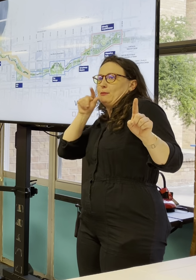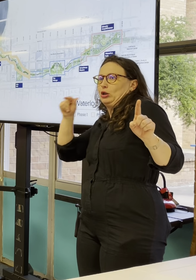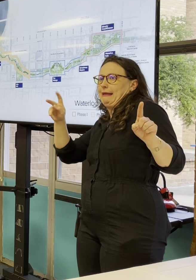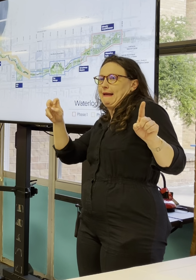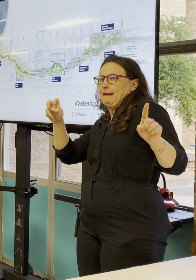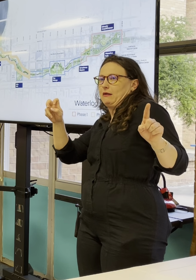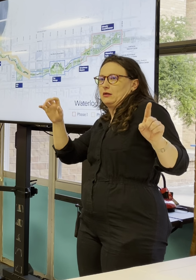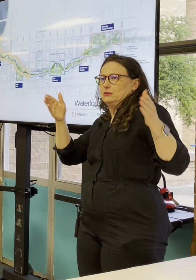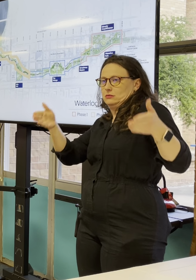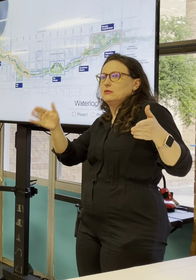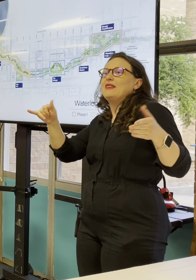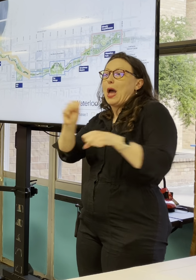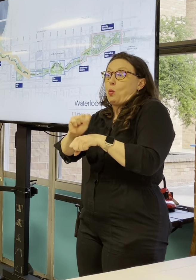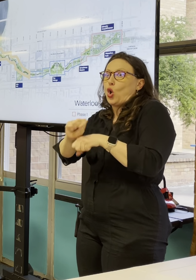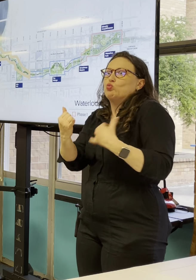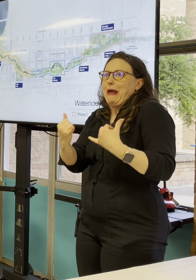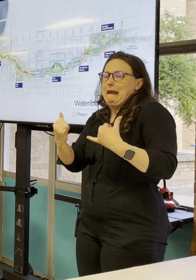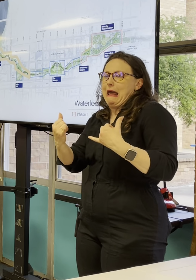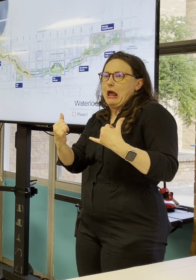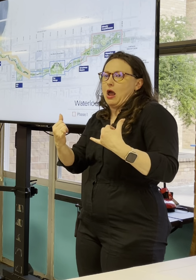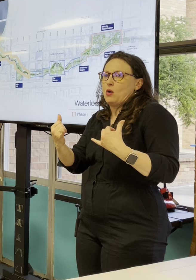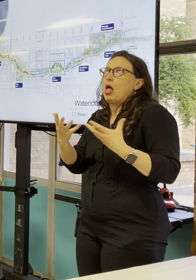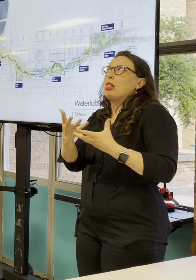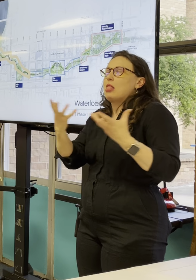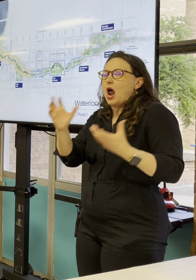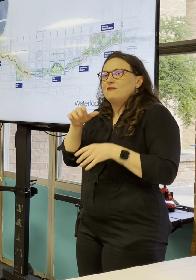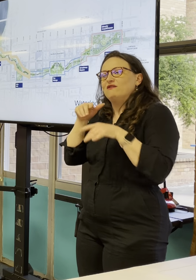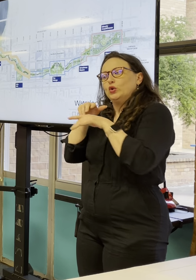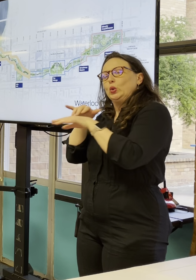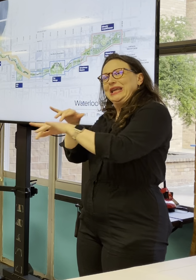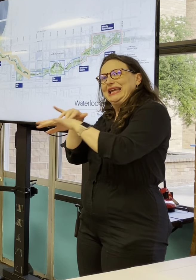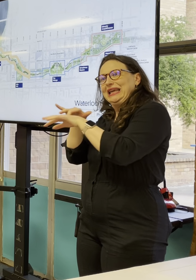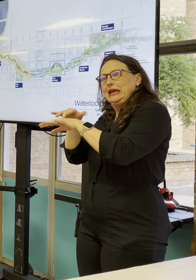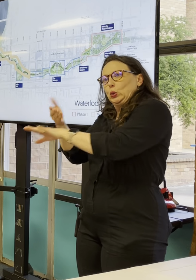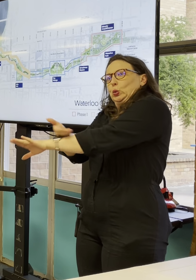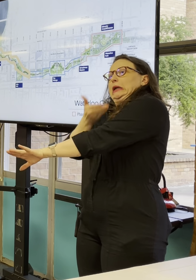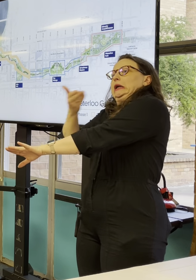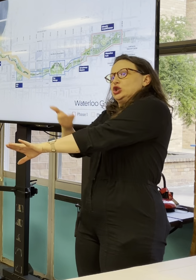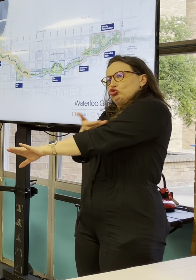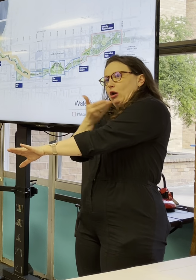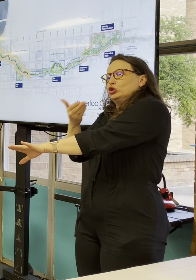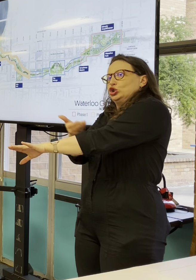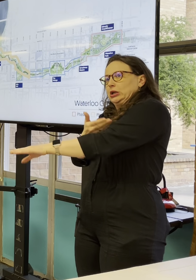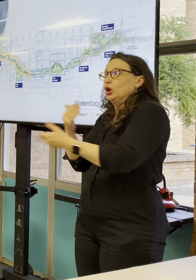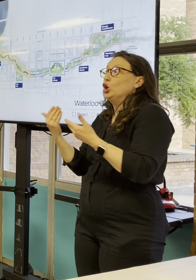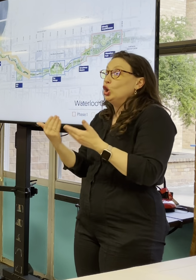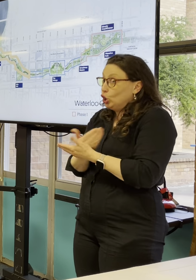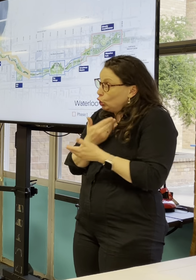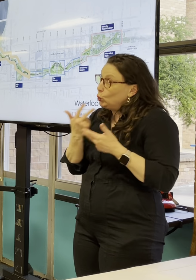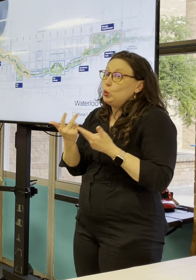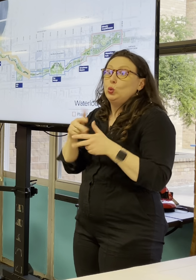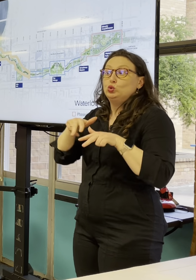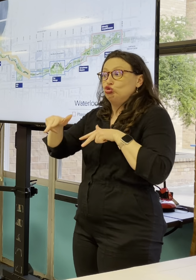The work that we're doing there includes a lot of creek reconstruction, a new trail along the